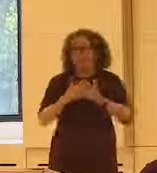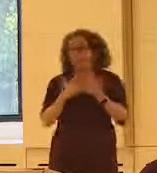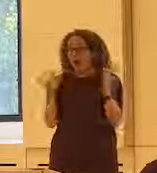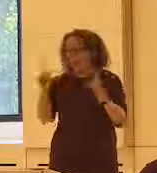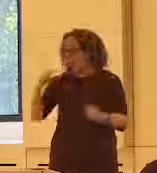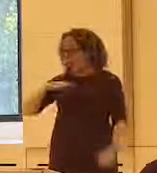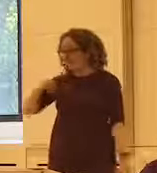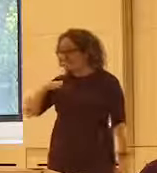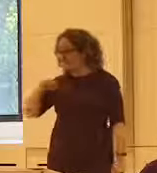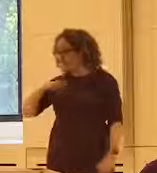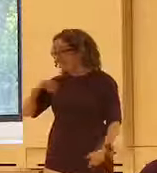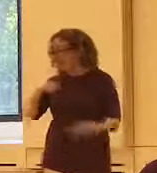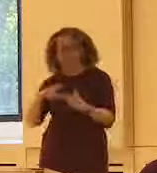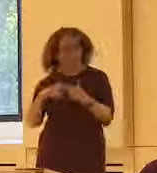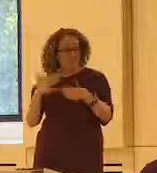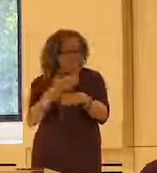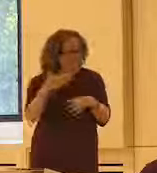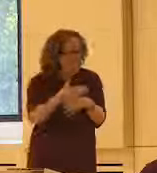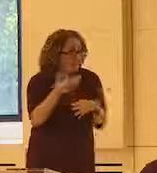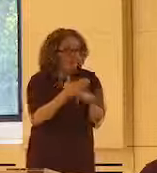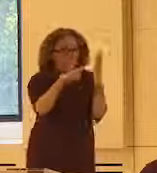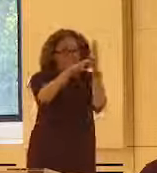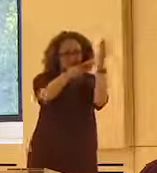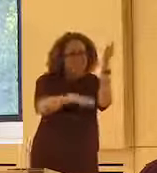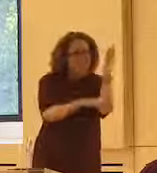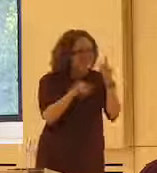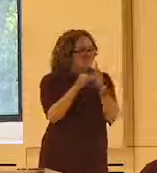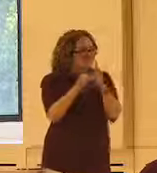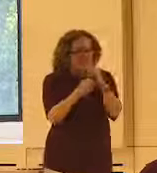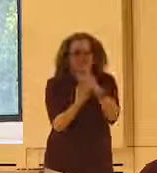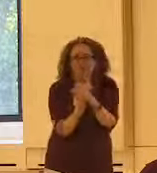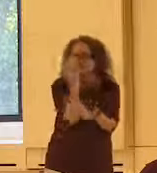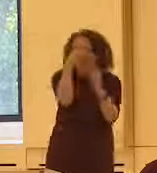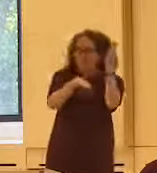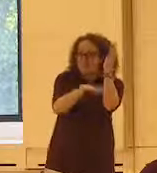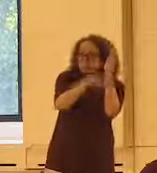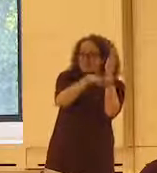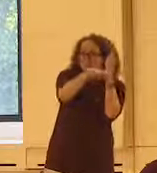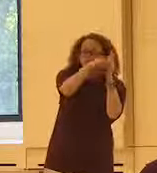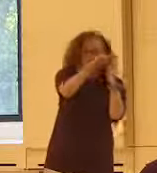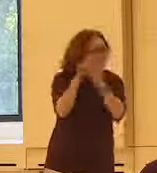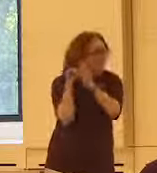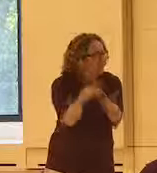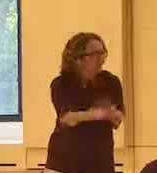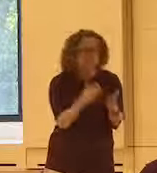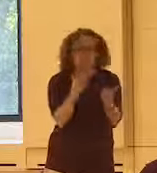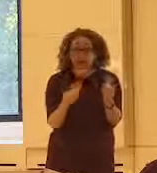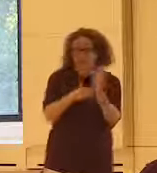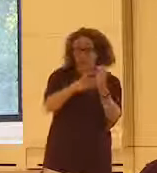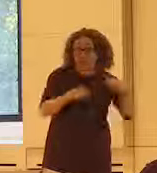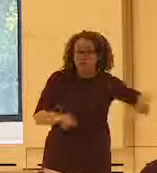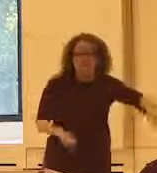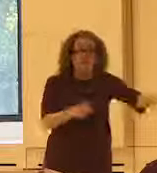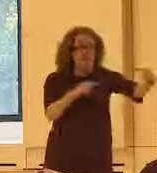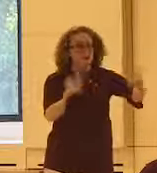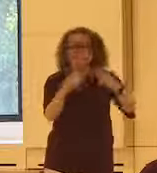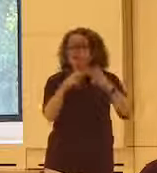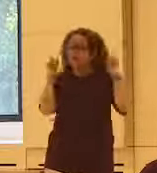future work, and then they maybe go on to benefits, or they're unemployed, or it's difficult for them to get promotions. It's